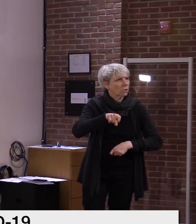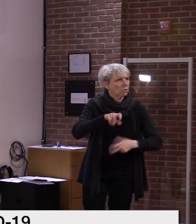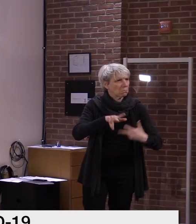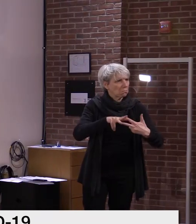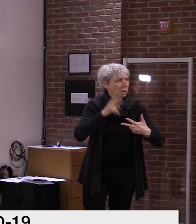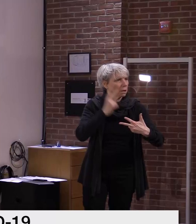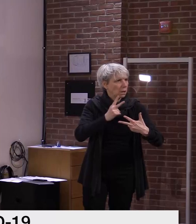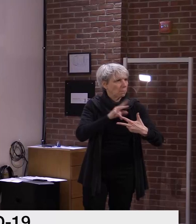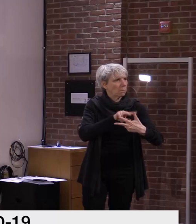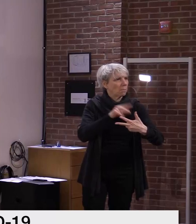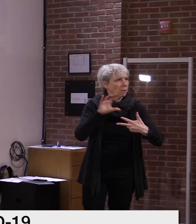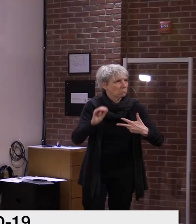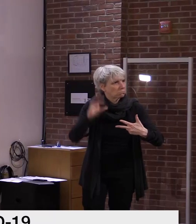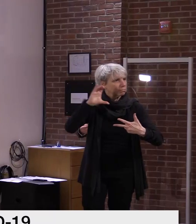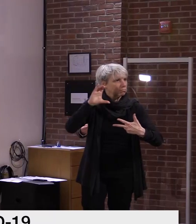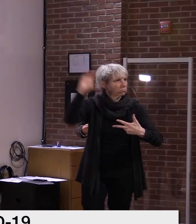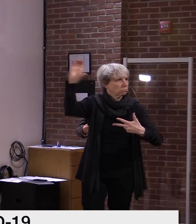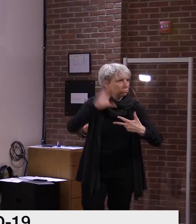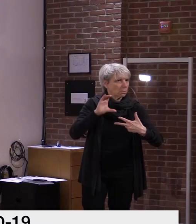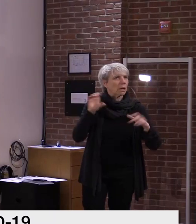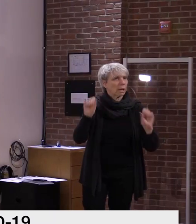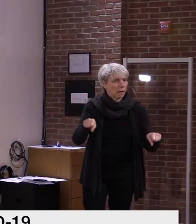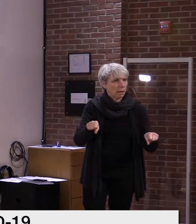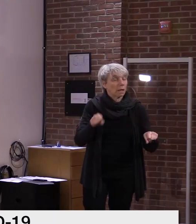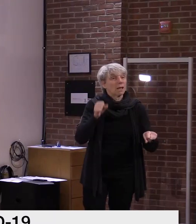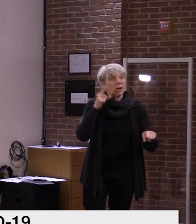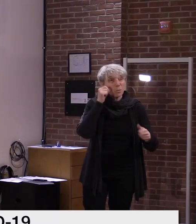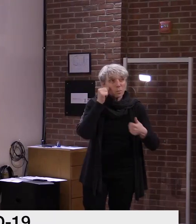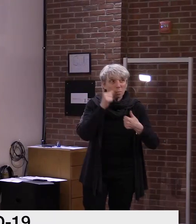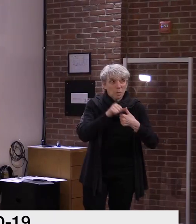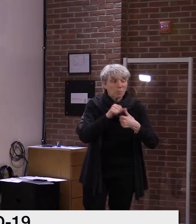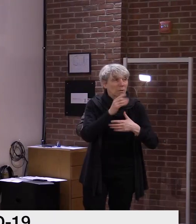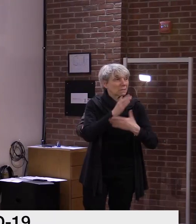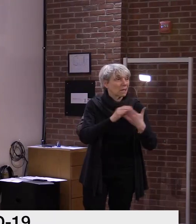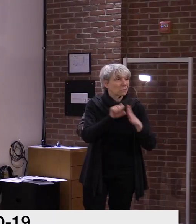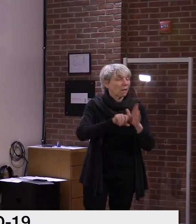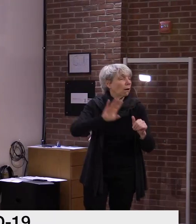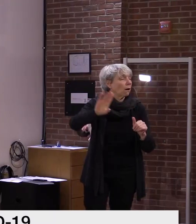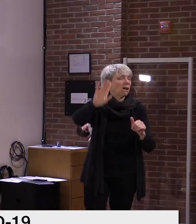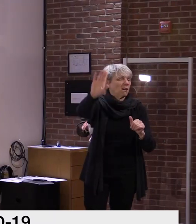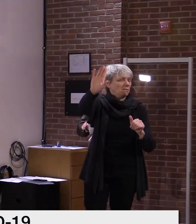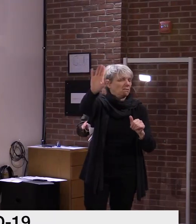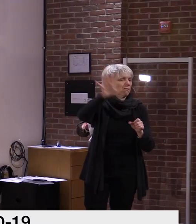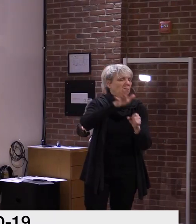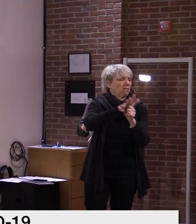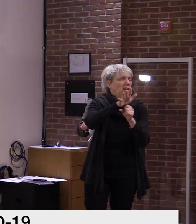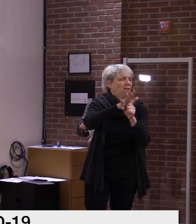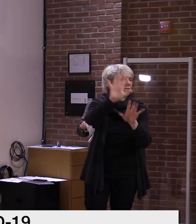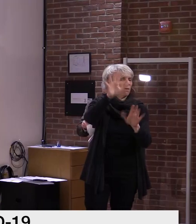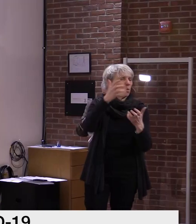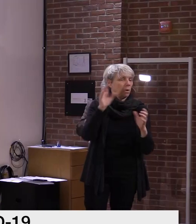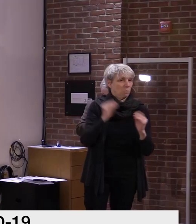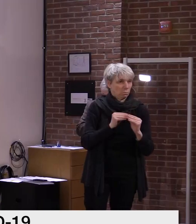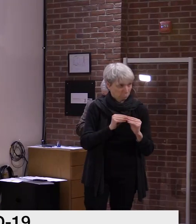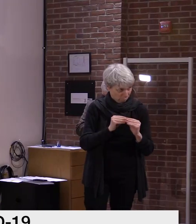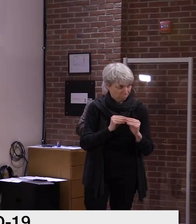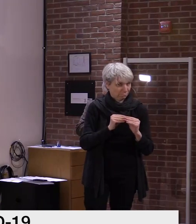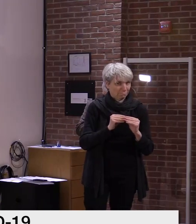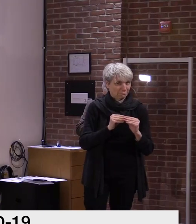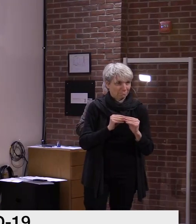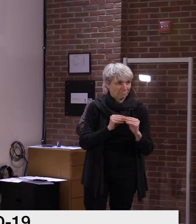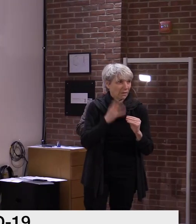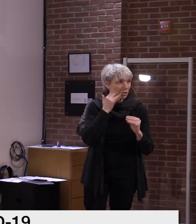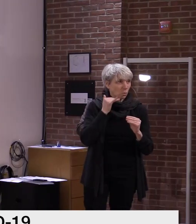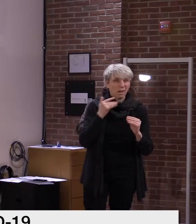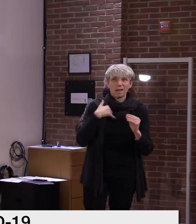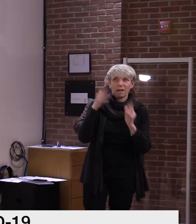as we're seeing around the country, not every state is asking for any allocation on a weekly basis. That's what creates the federal